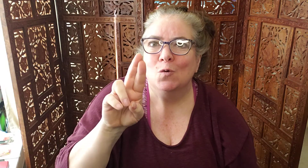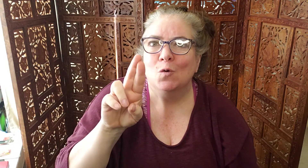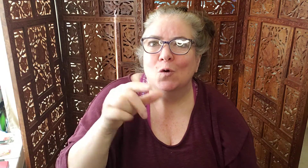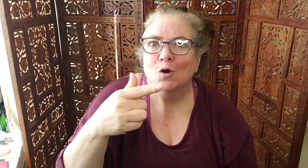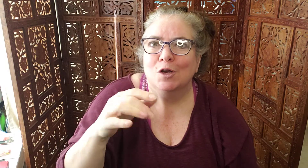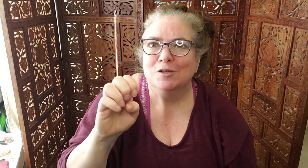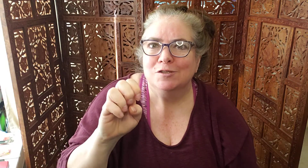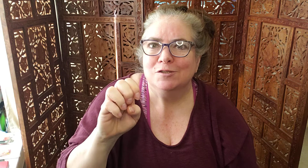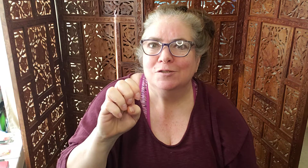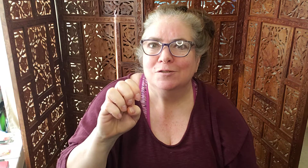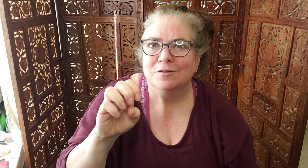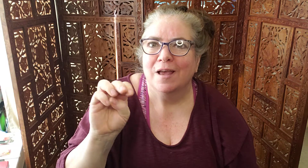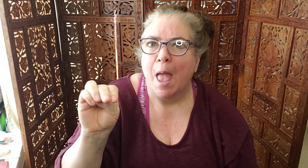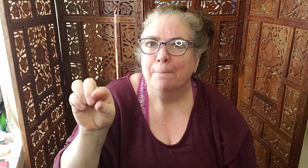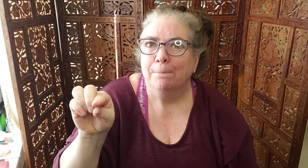Let me give you a little bit of George.